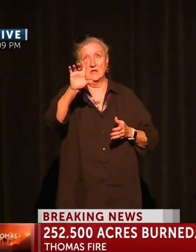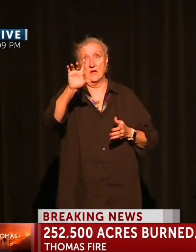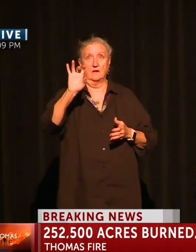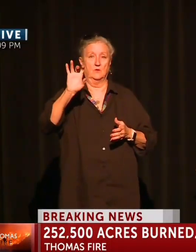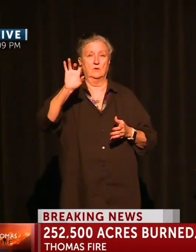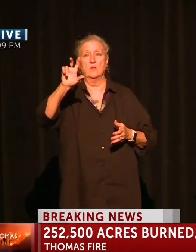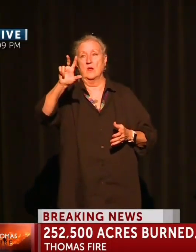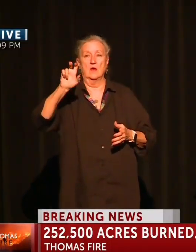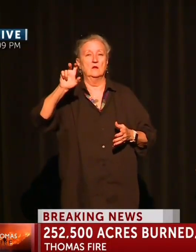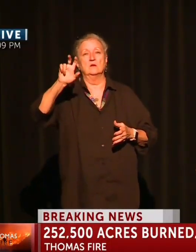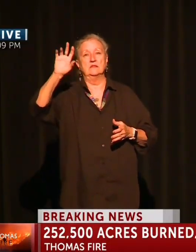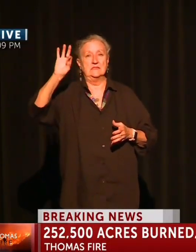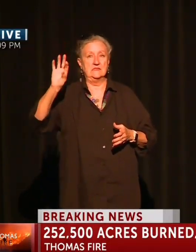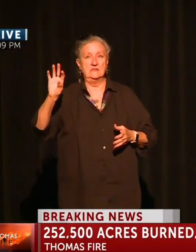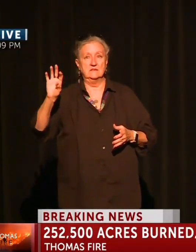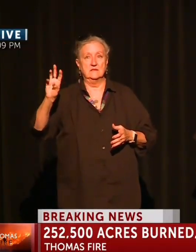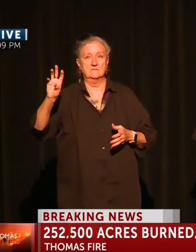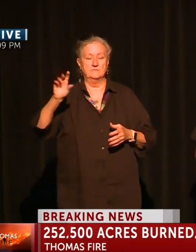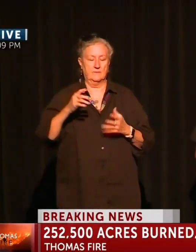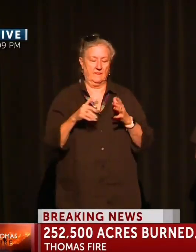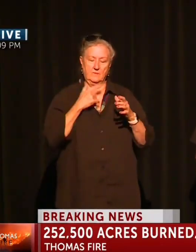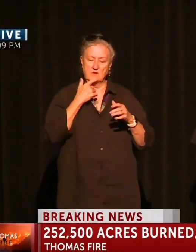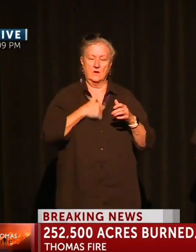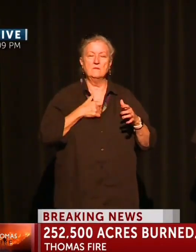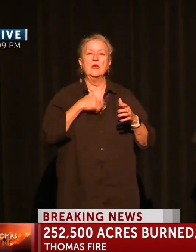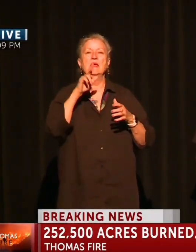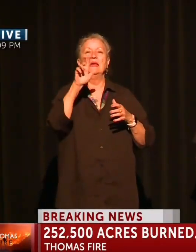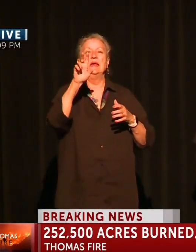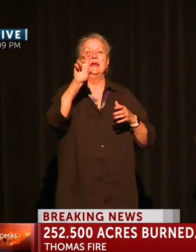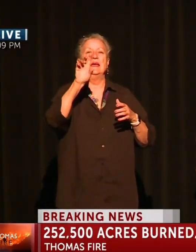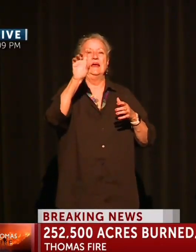8,369 personnel assigned. We've dropped